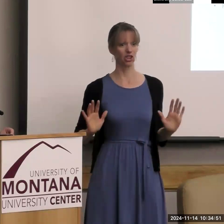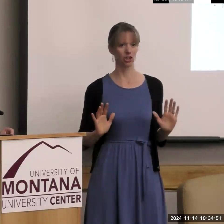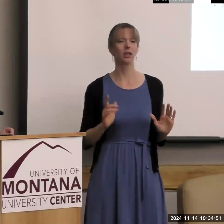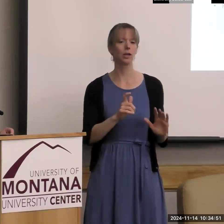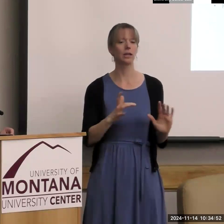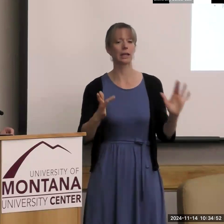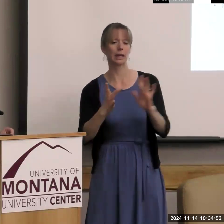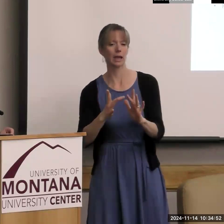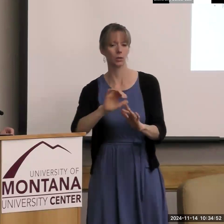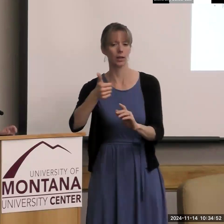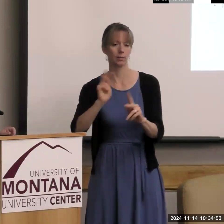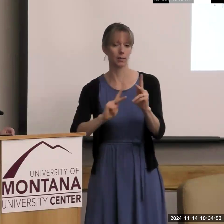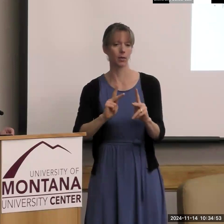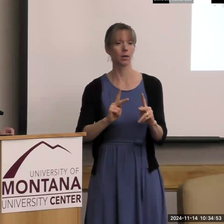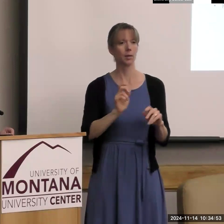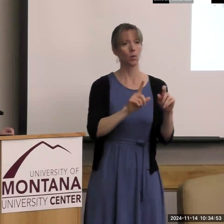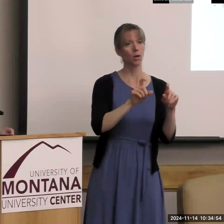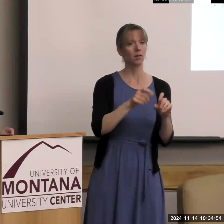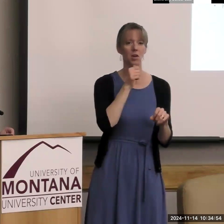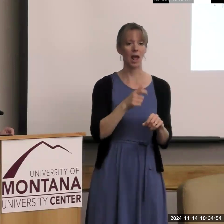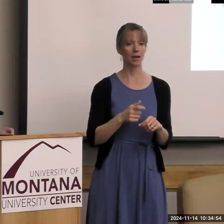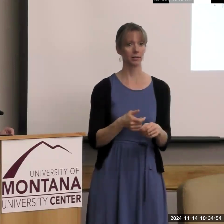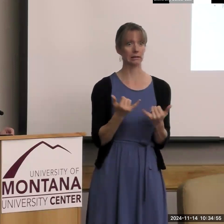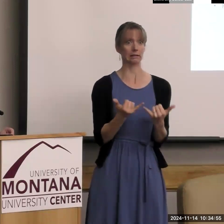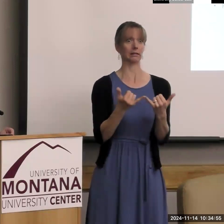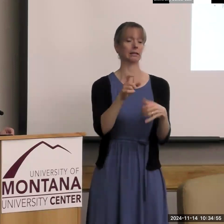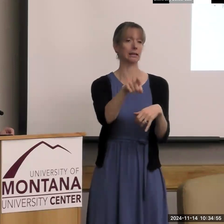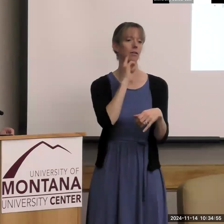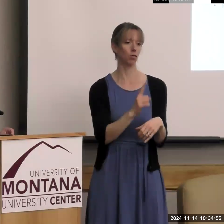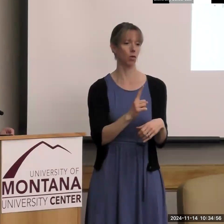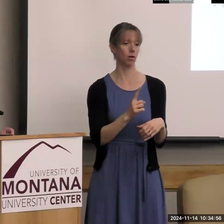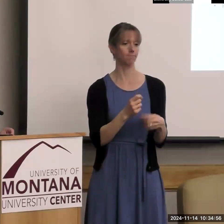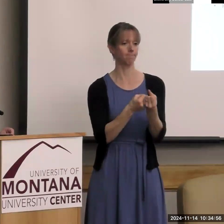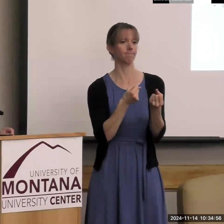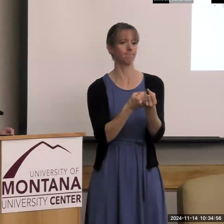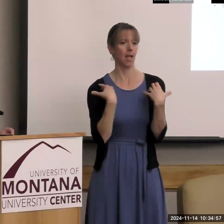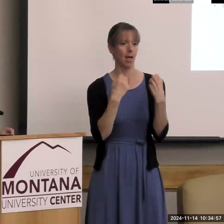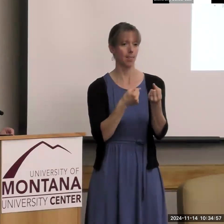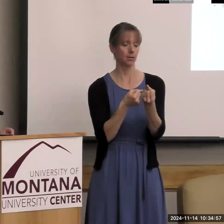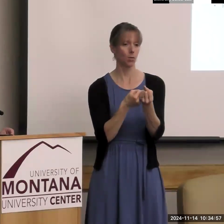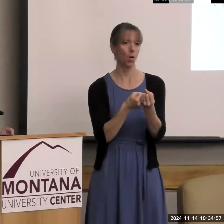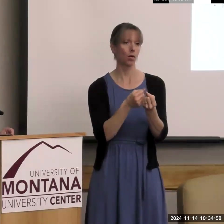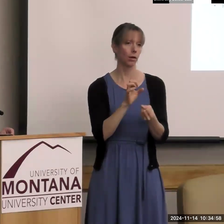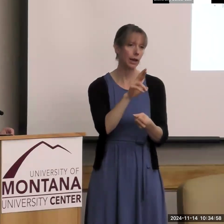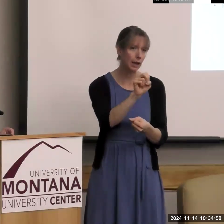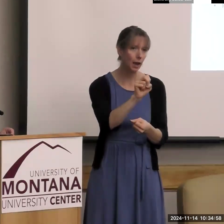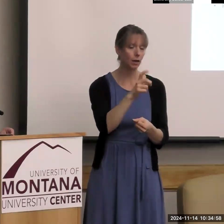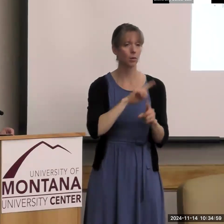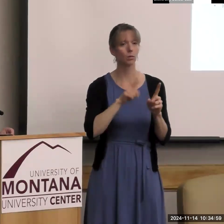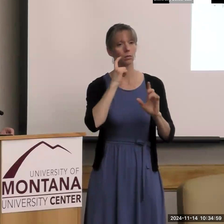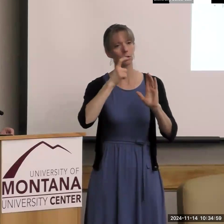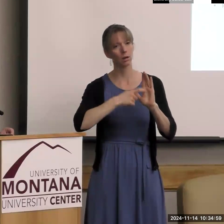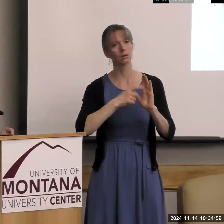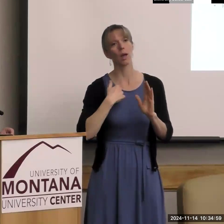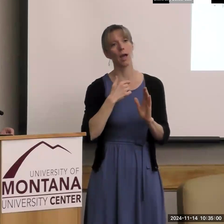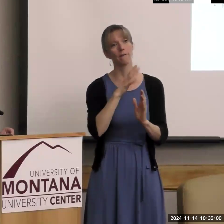Fortunately, not everybody that gets screened has an urgent need for that clinical care. We do have and recognize that we have a